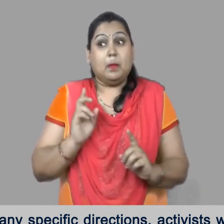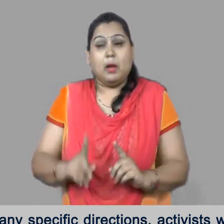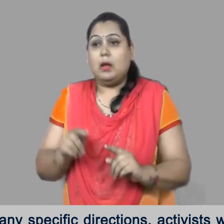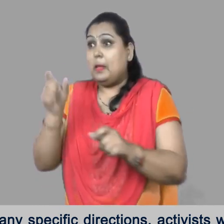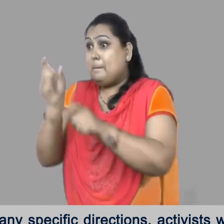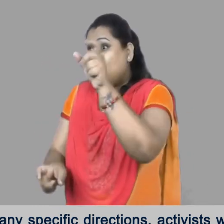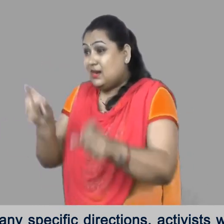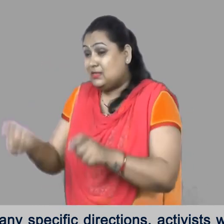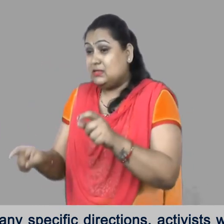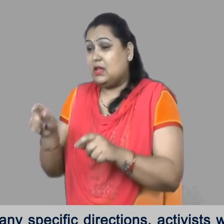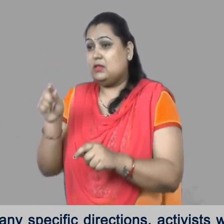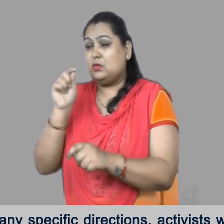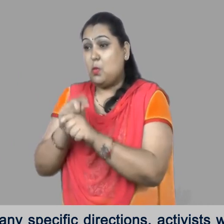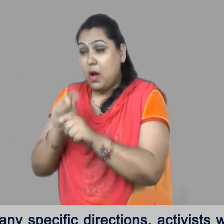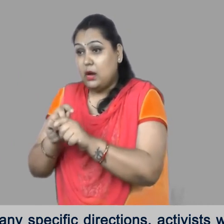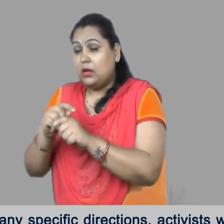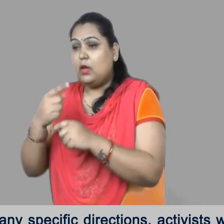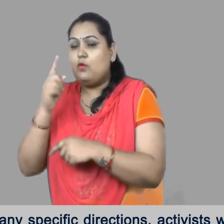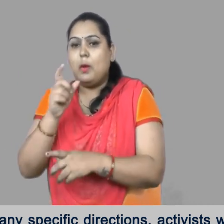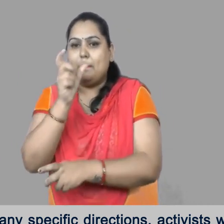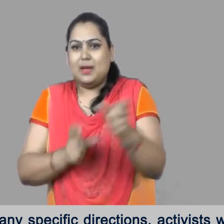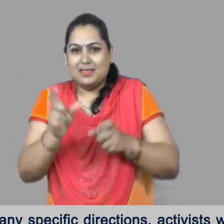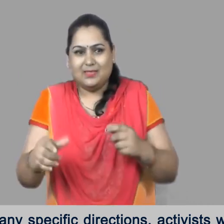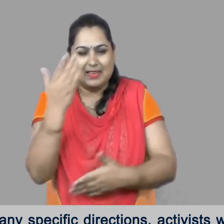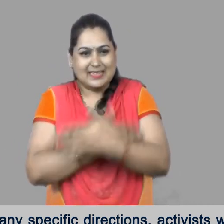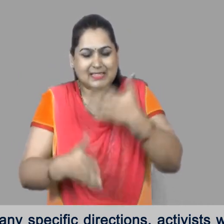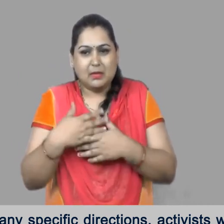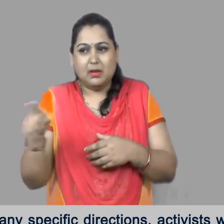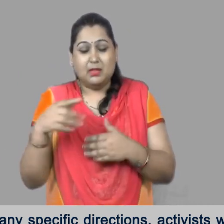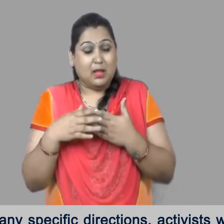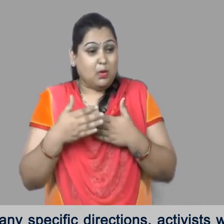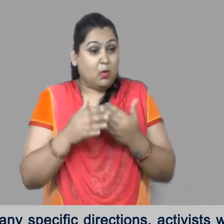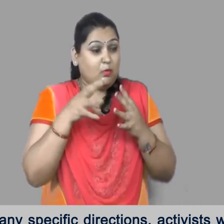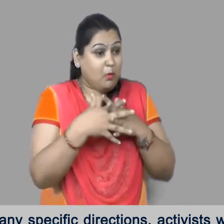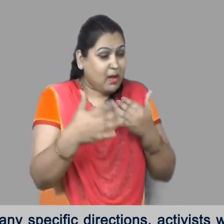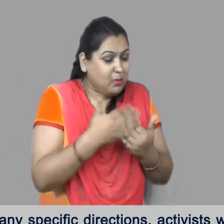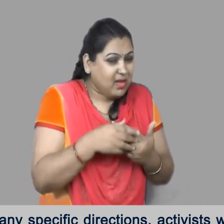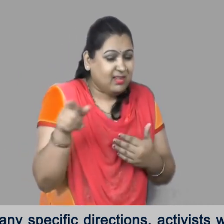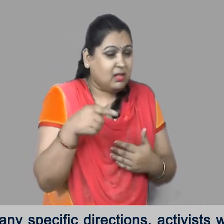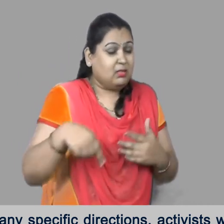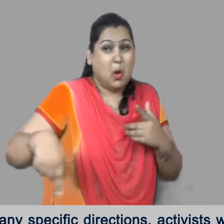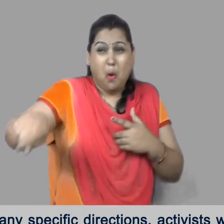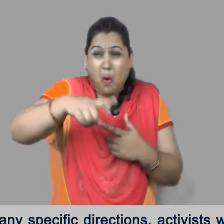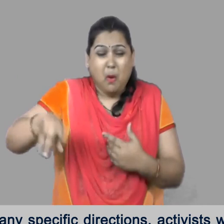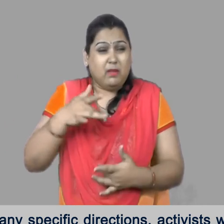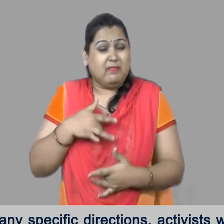affairs that handicapped persons faced, especially in COVID-19